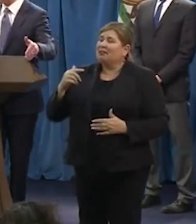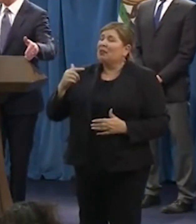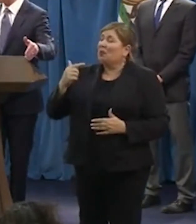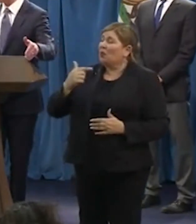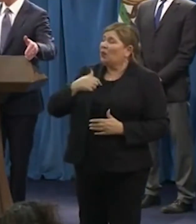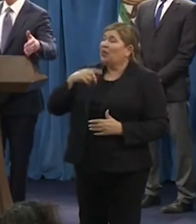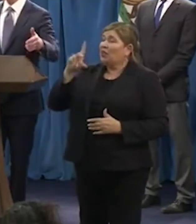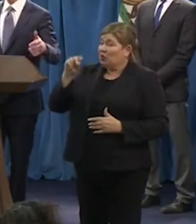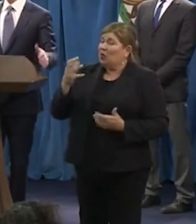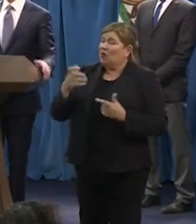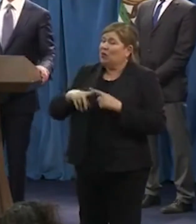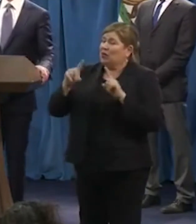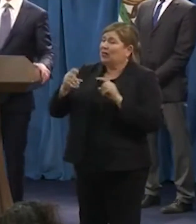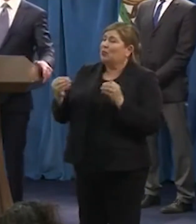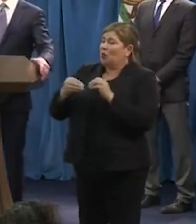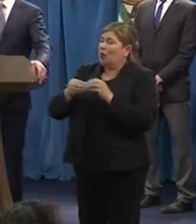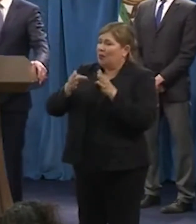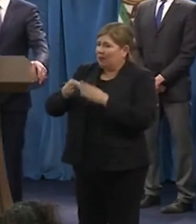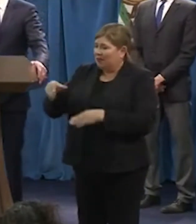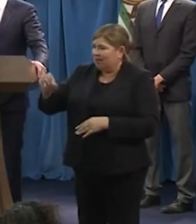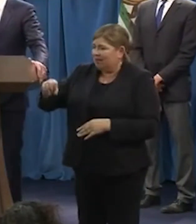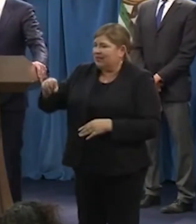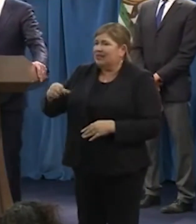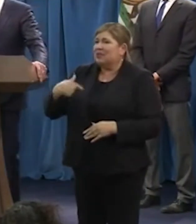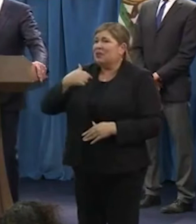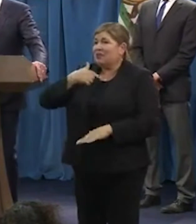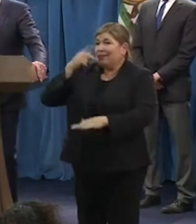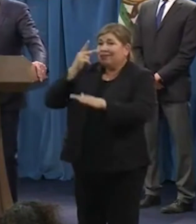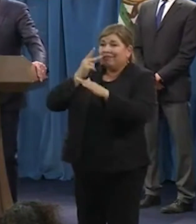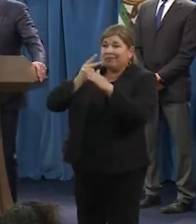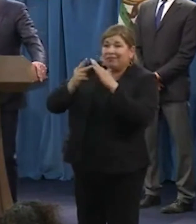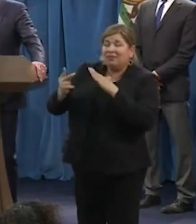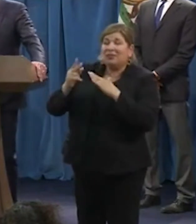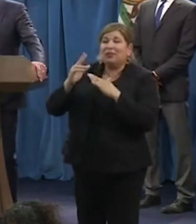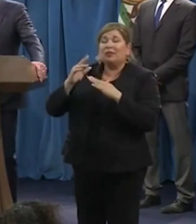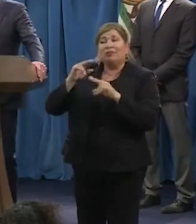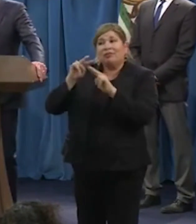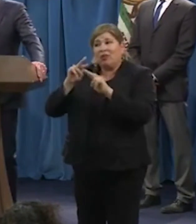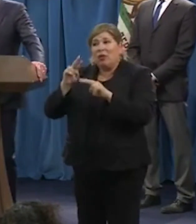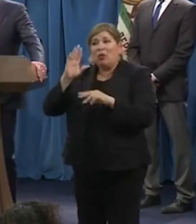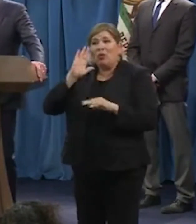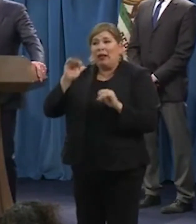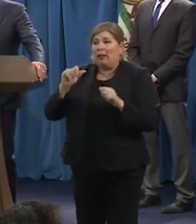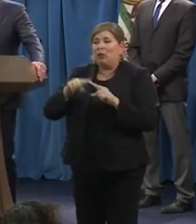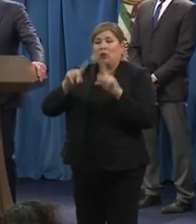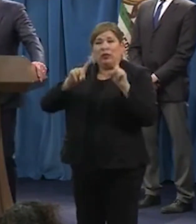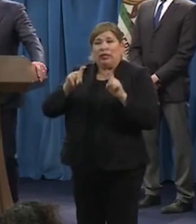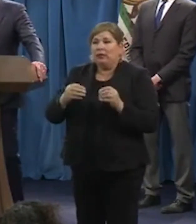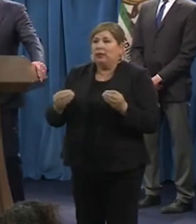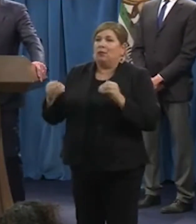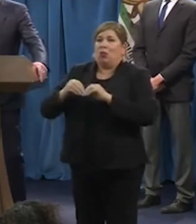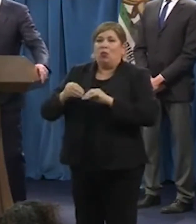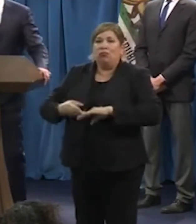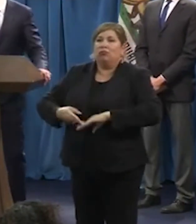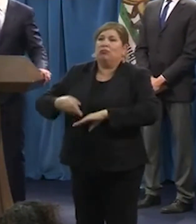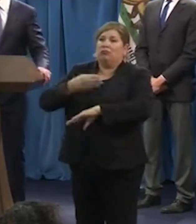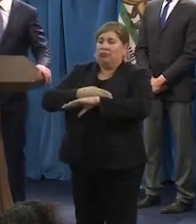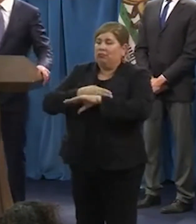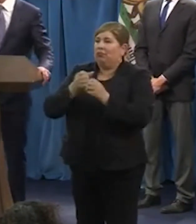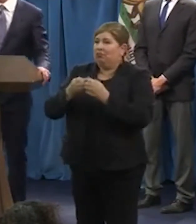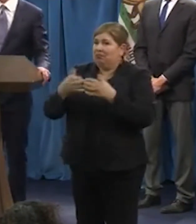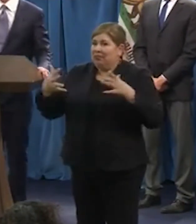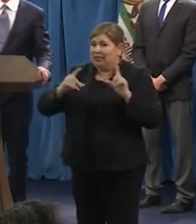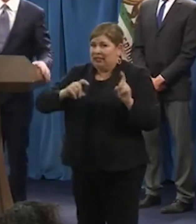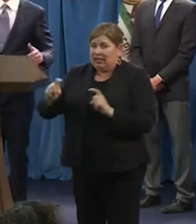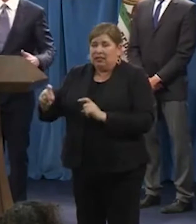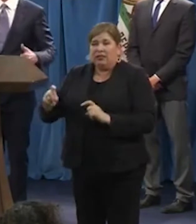more people. We look forward to significantly increasing our testing capacity. This has been an